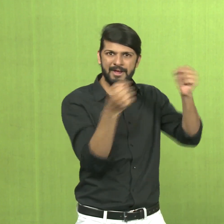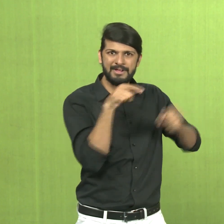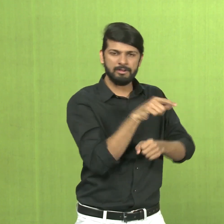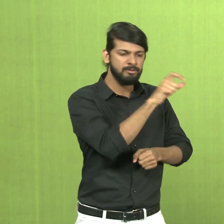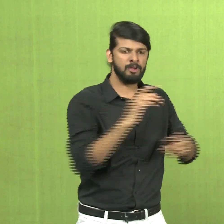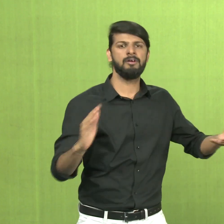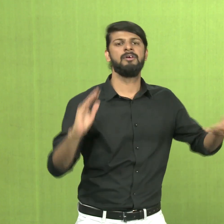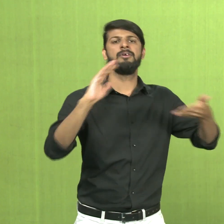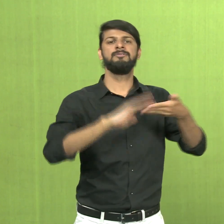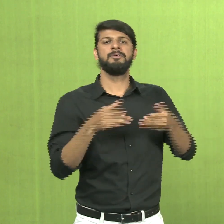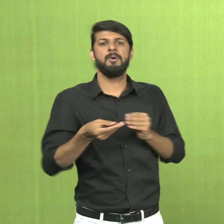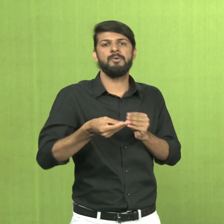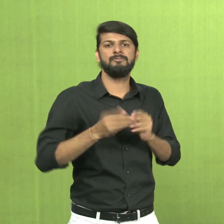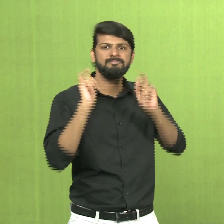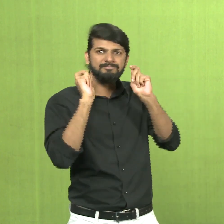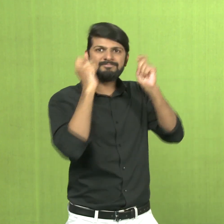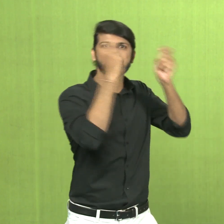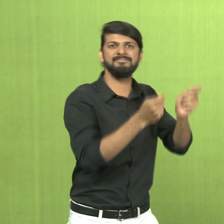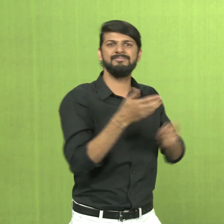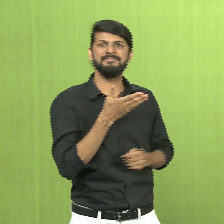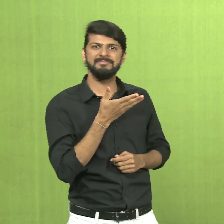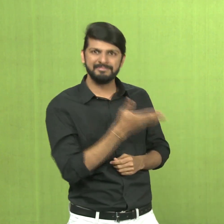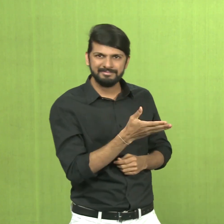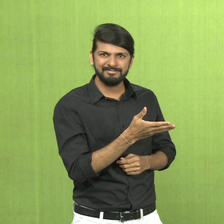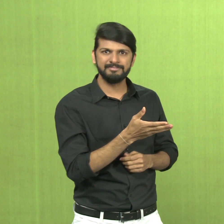to be married. Sita is about to garland him.